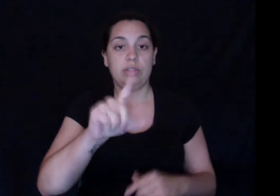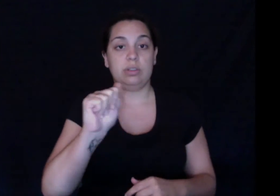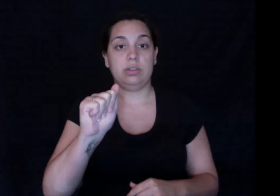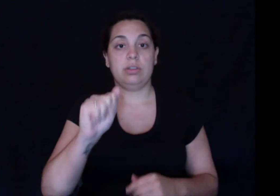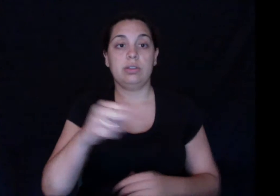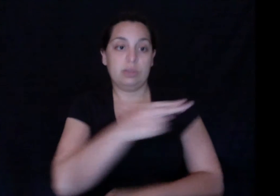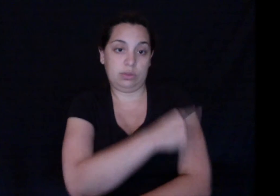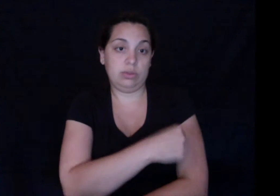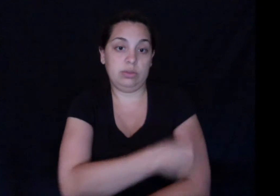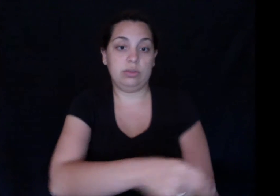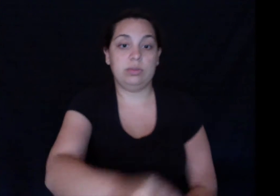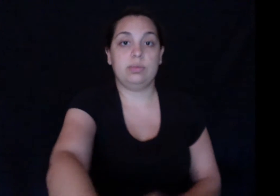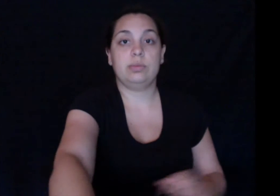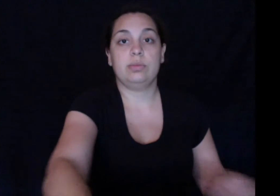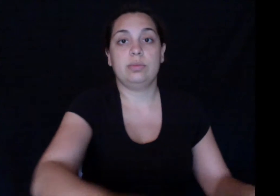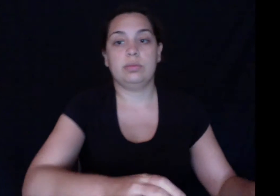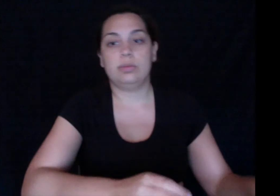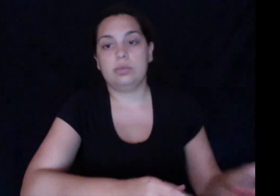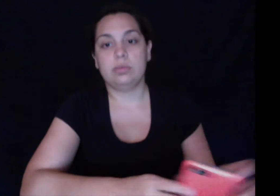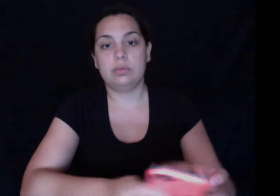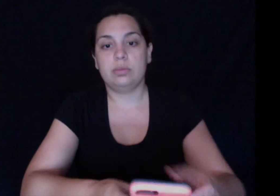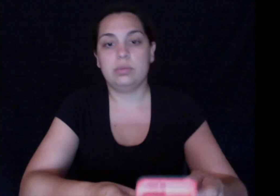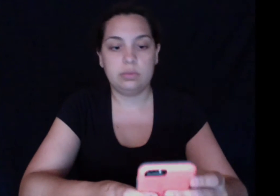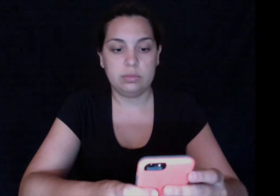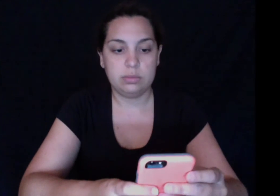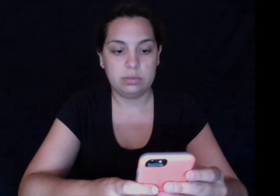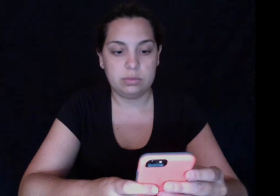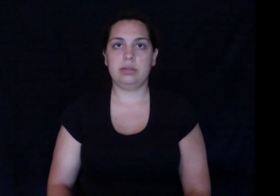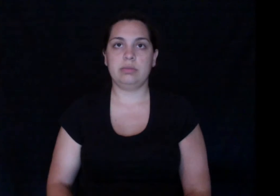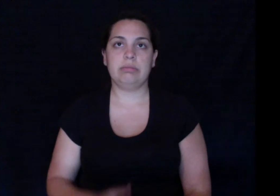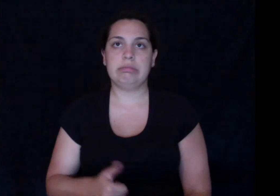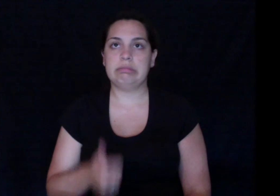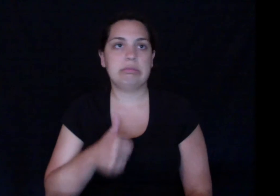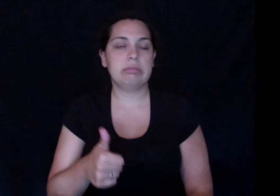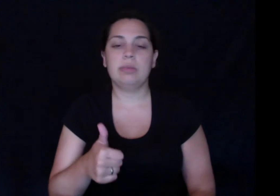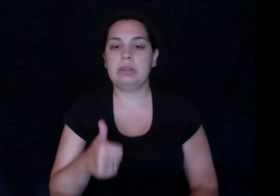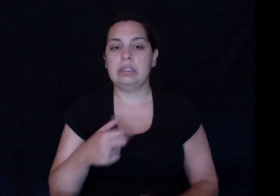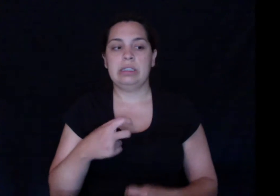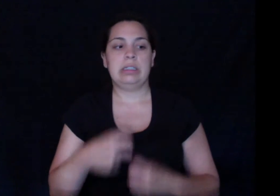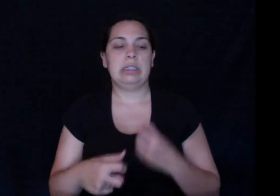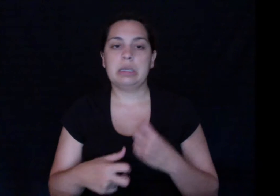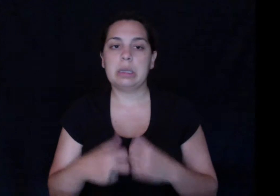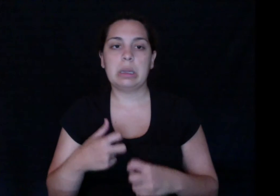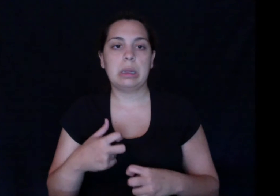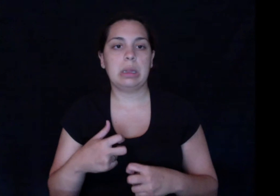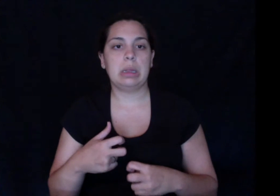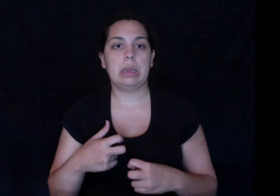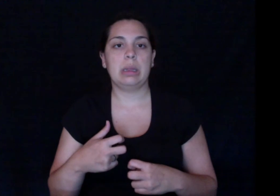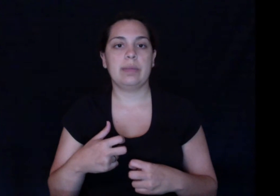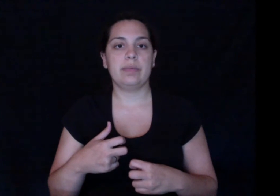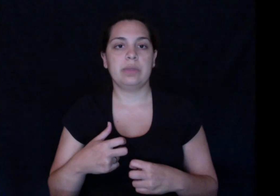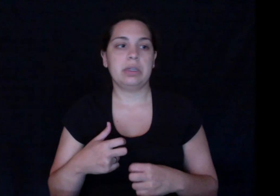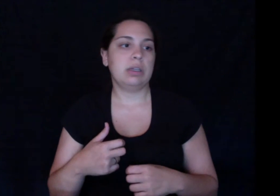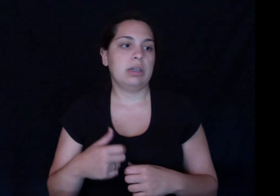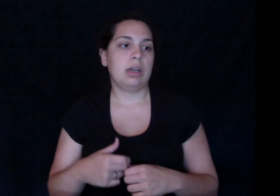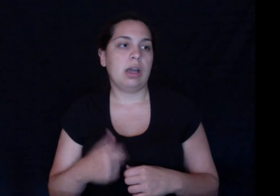go. It's already in. Oh yeah, no, I'm not gonna look. You're on your way. Can I tell you a secret? Mm-hmm. So I remember the first time I gave blood, and